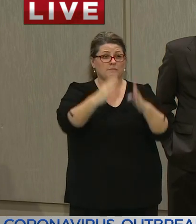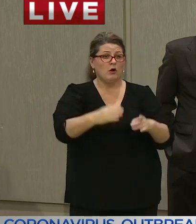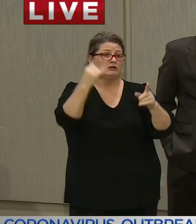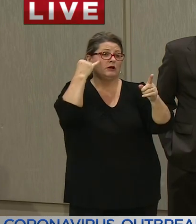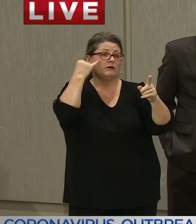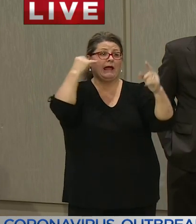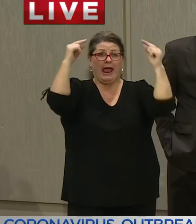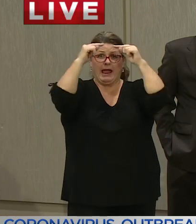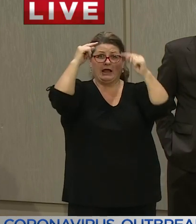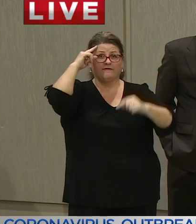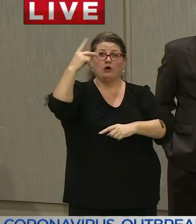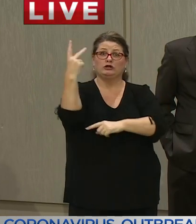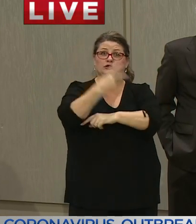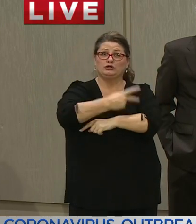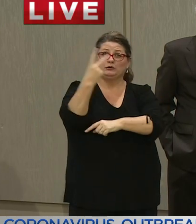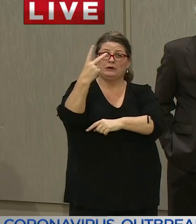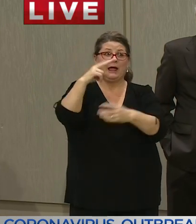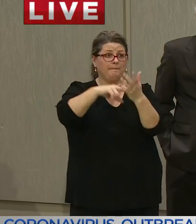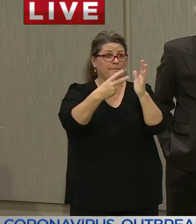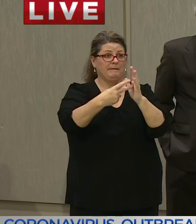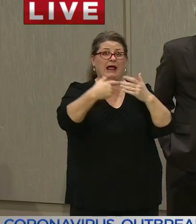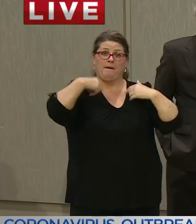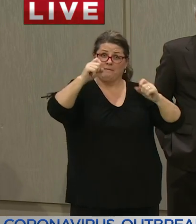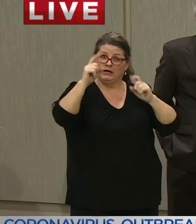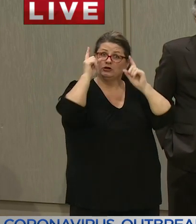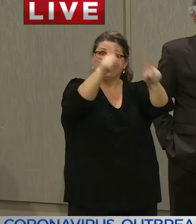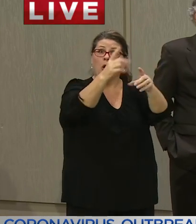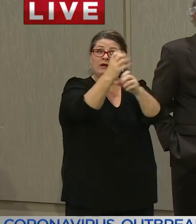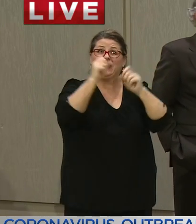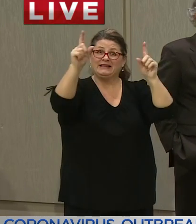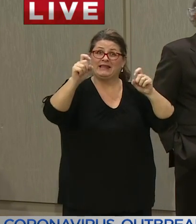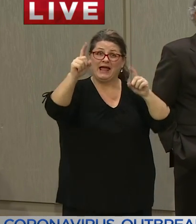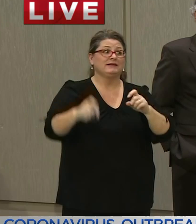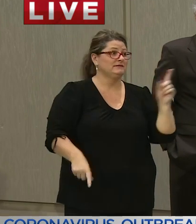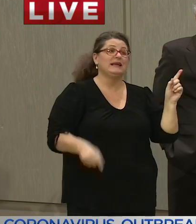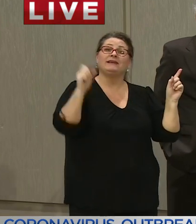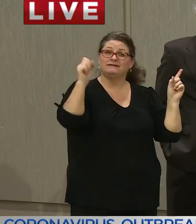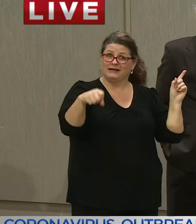headache for two days should i go and get a test now is that what we're encouraging that would be great